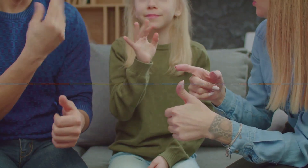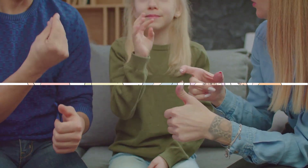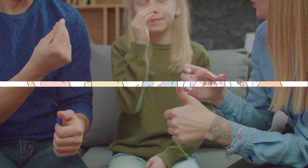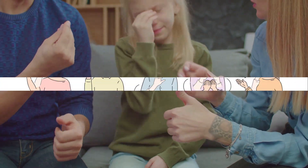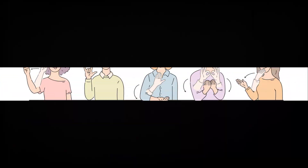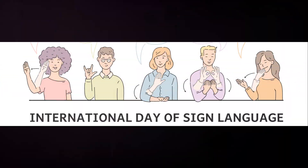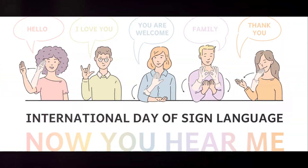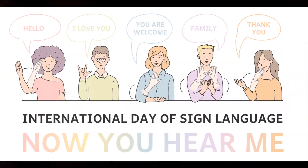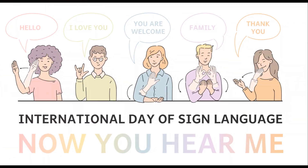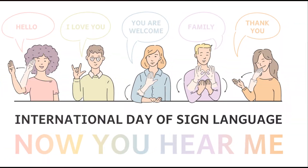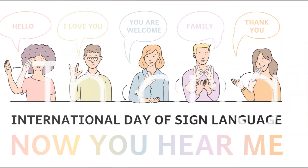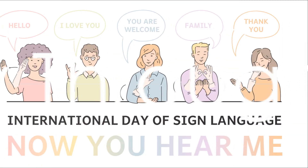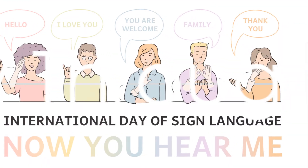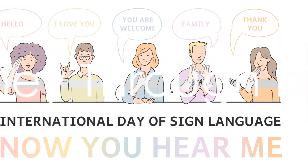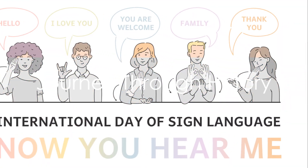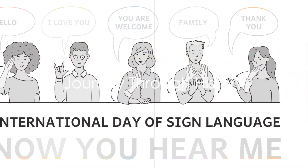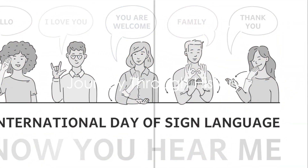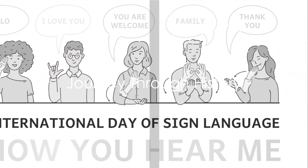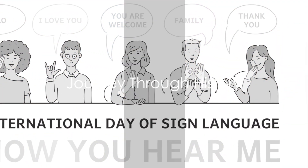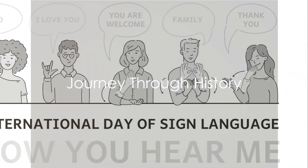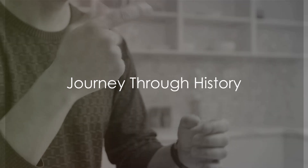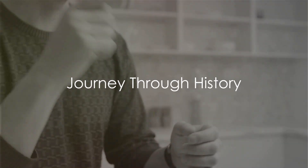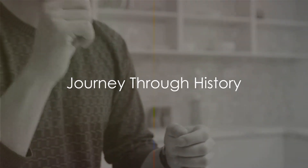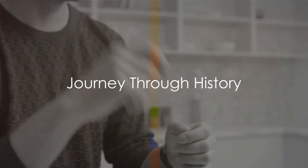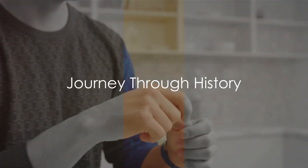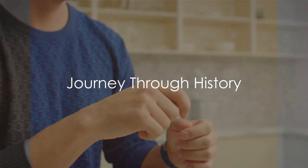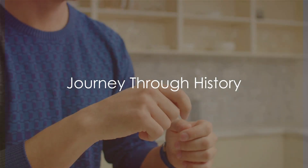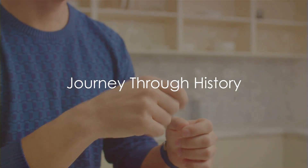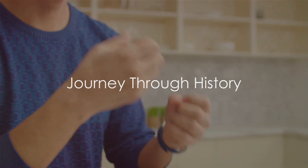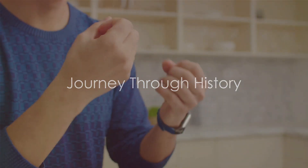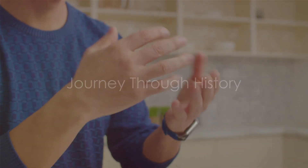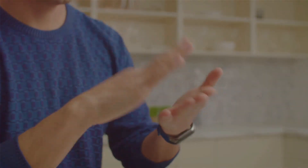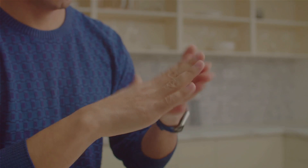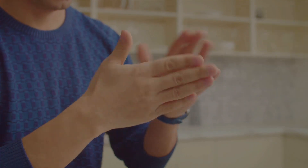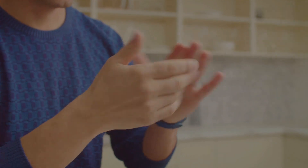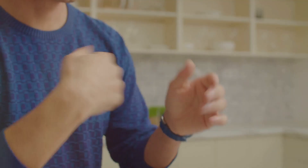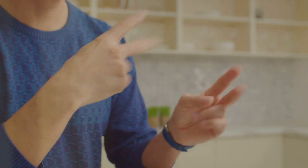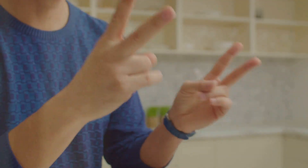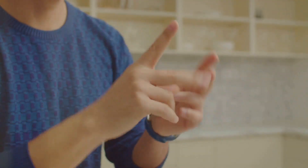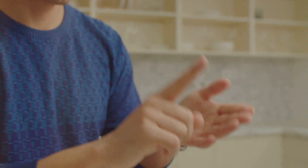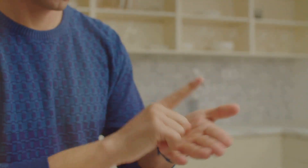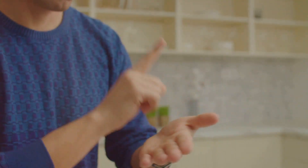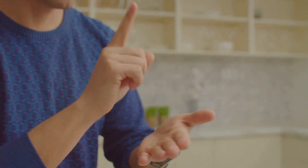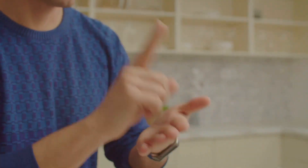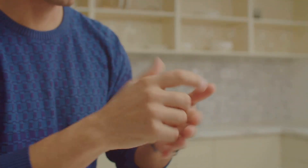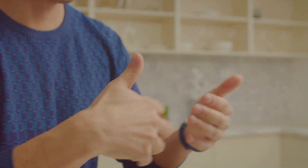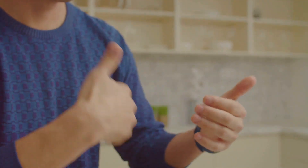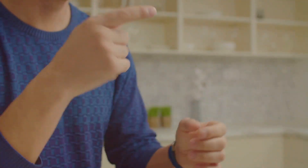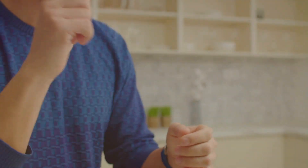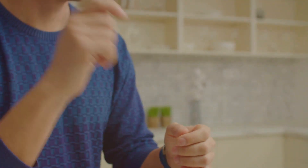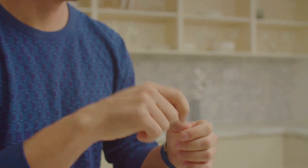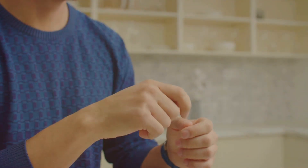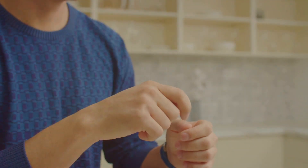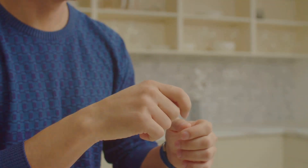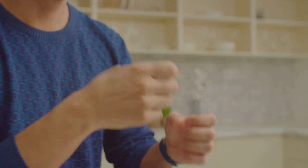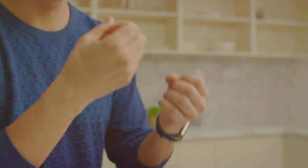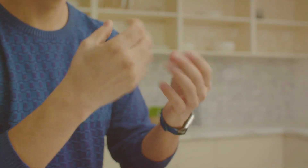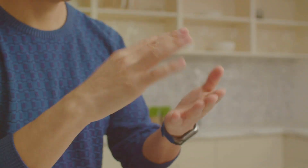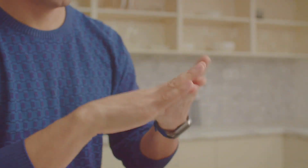life. The term Deaf culture wasn't coined in a vacuum. It has a profound historical context. It was first